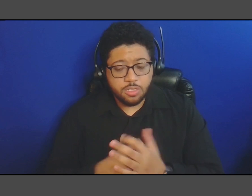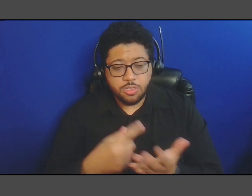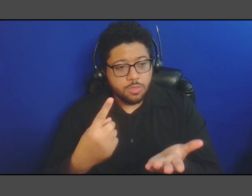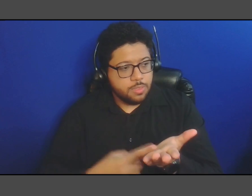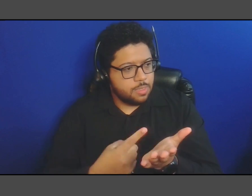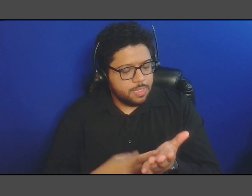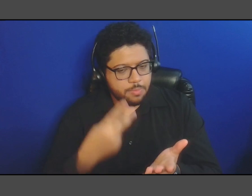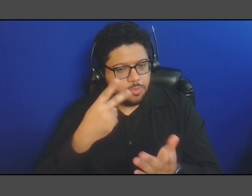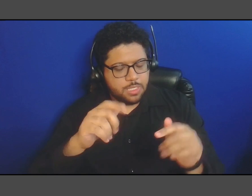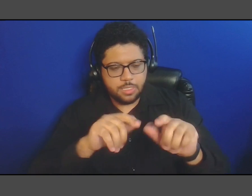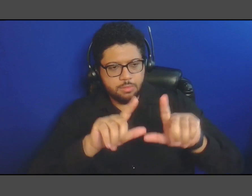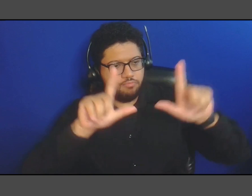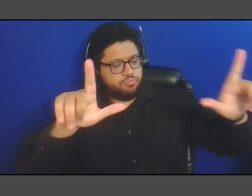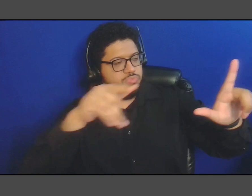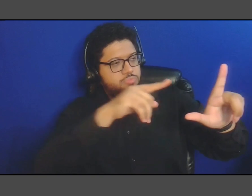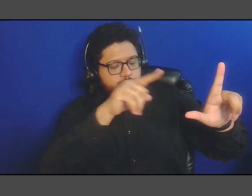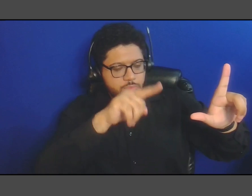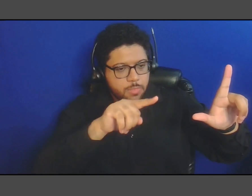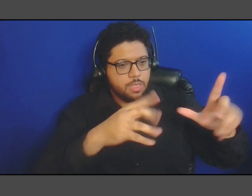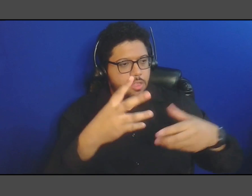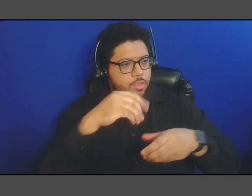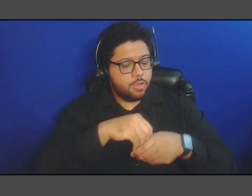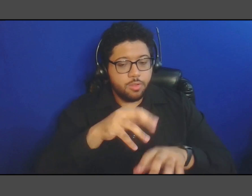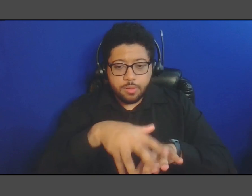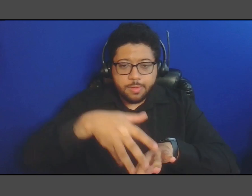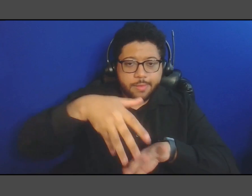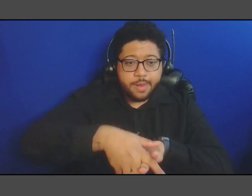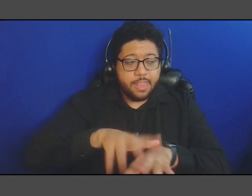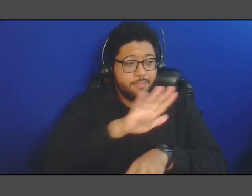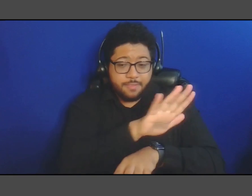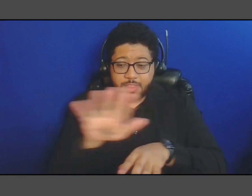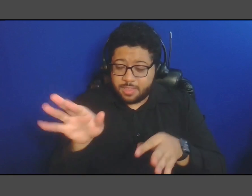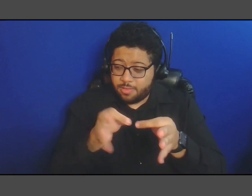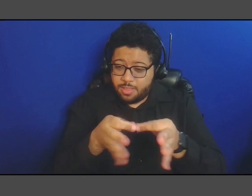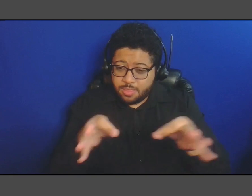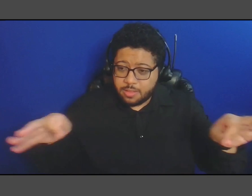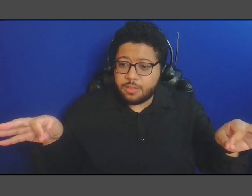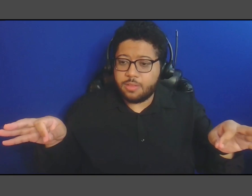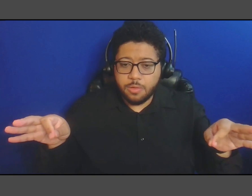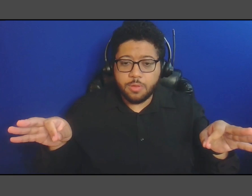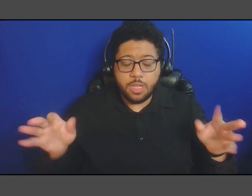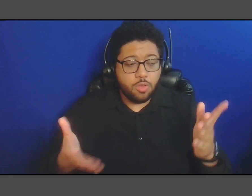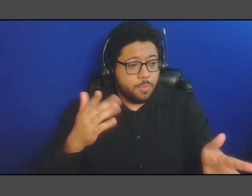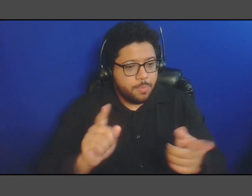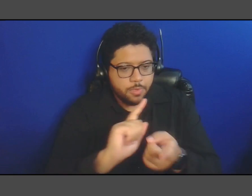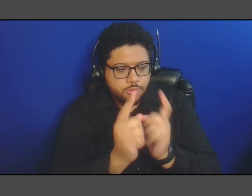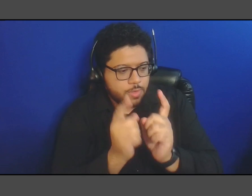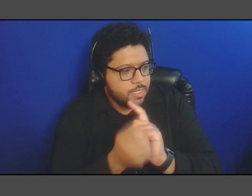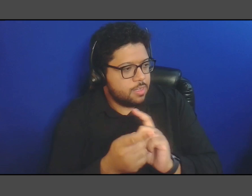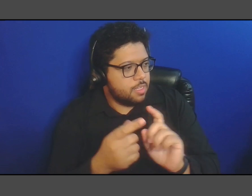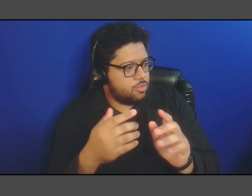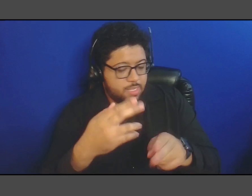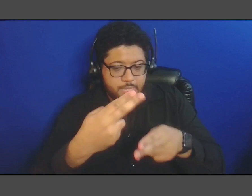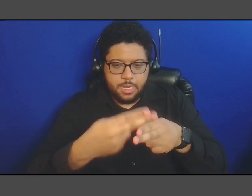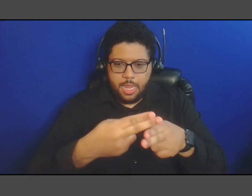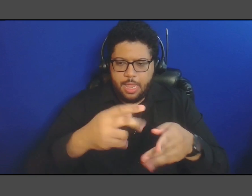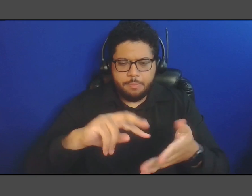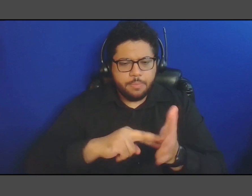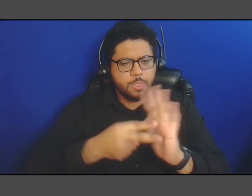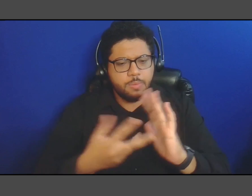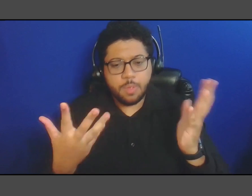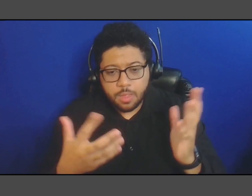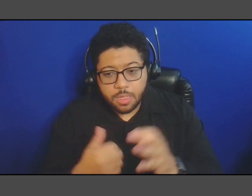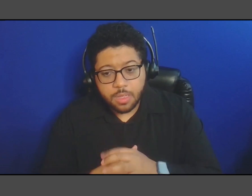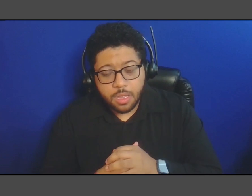have translations of what this particular place means and why it's important to the indigenous